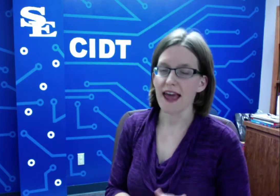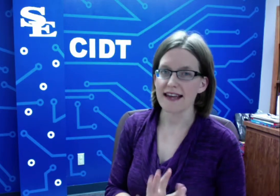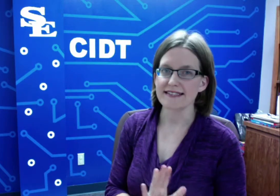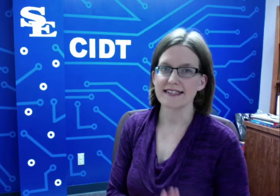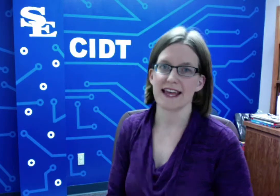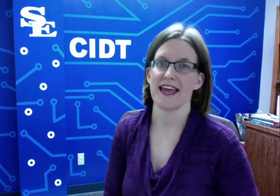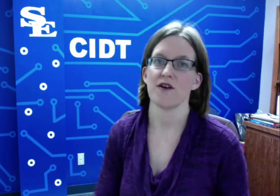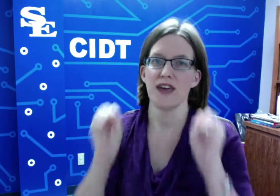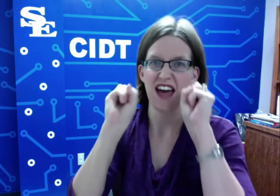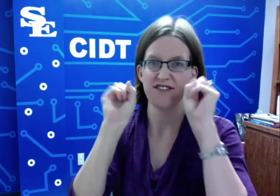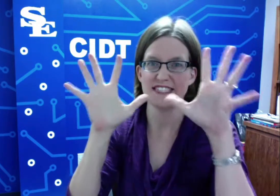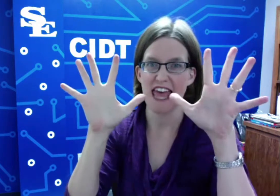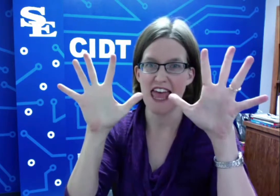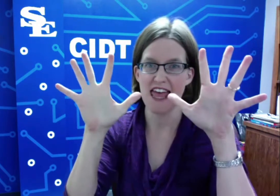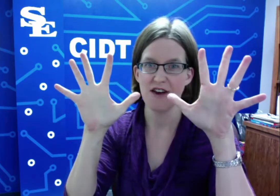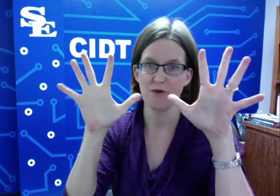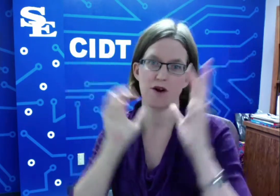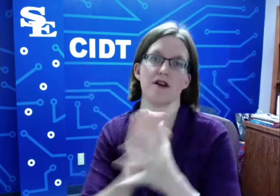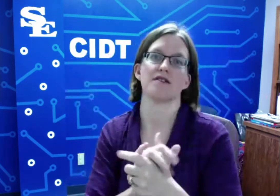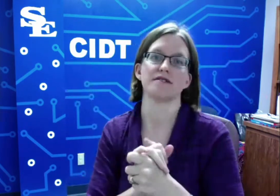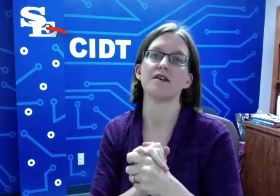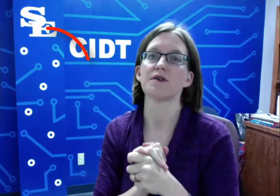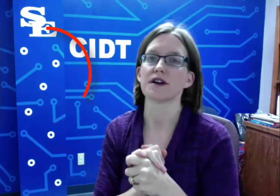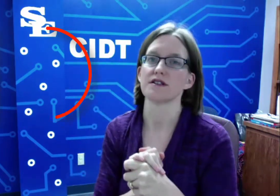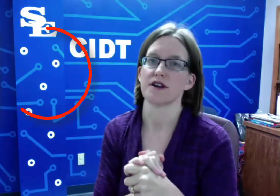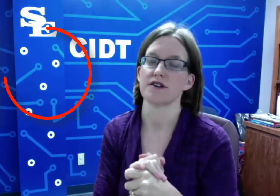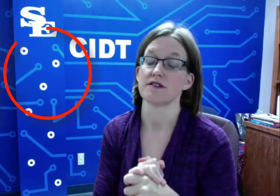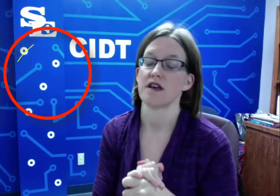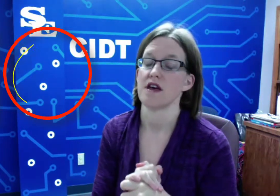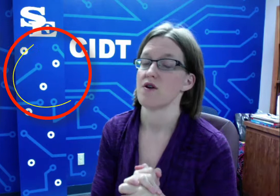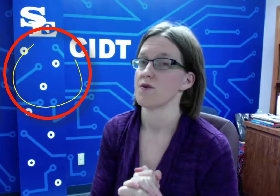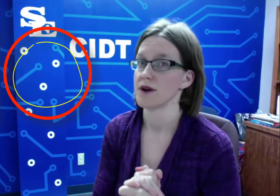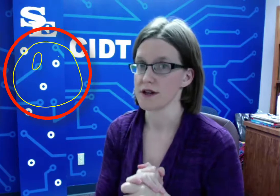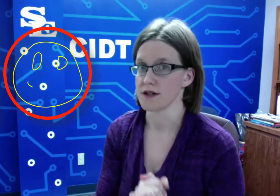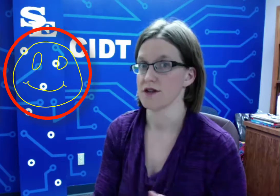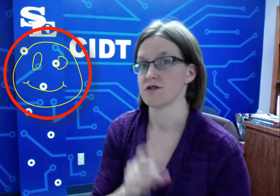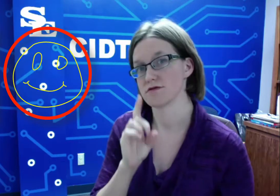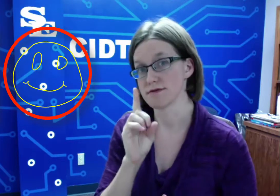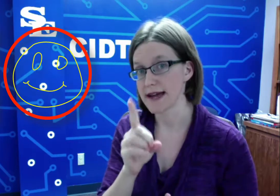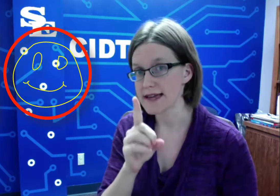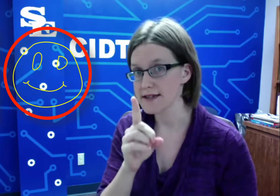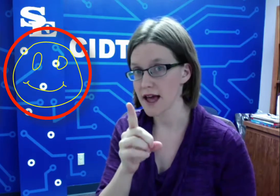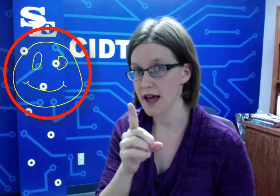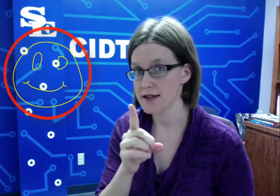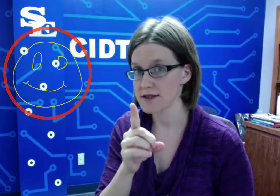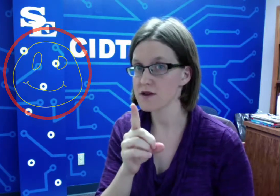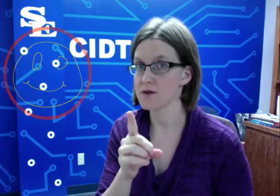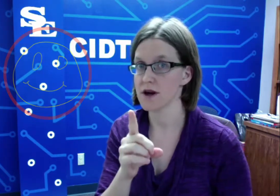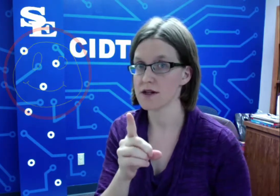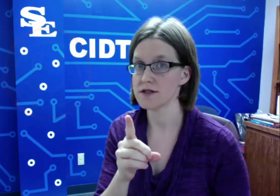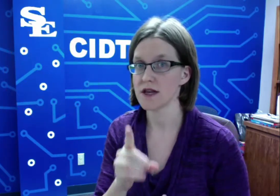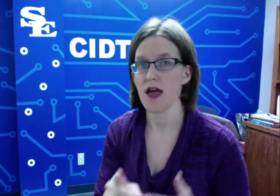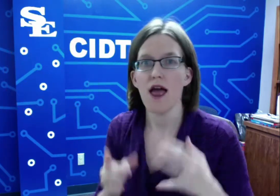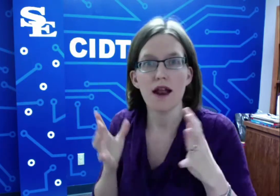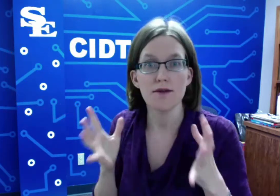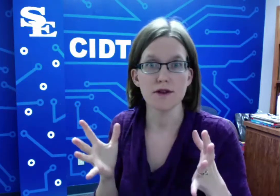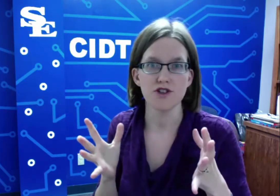Okay, today we have 10 words that we're going to learn. We're going to learn to recognize the words, and I'm going to show